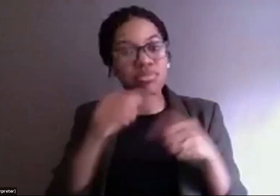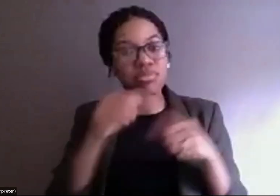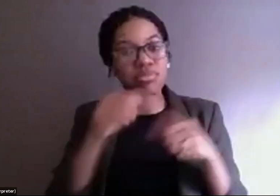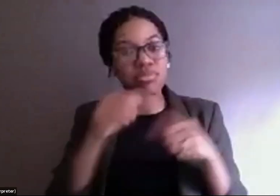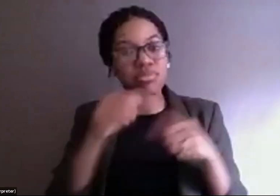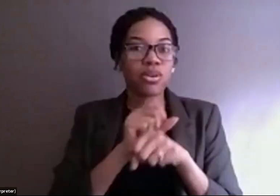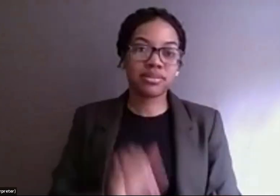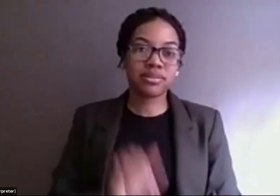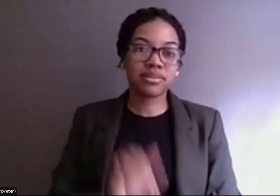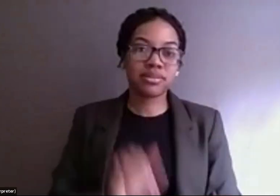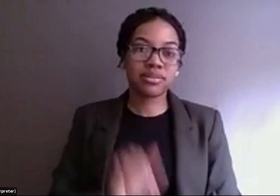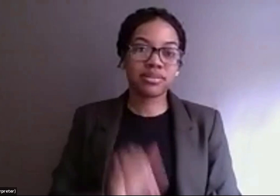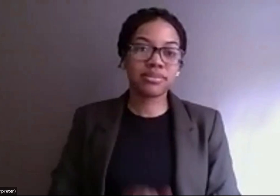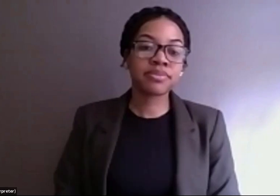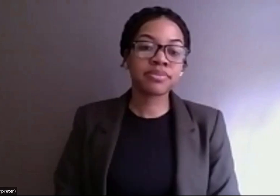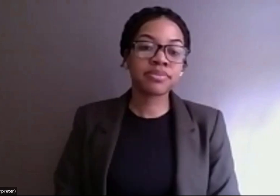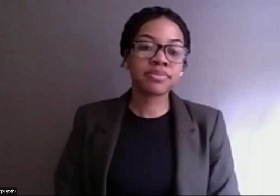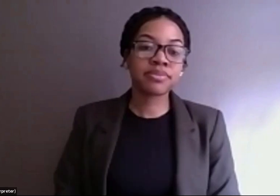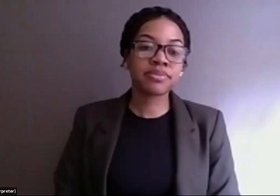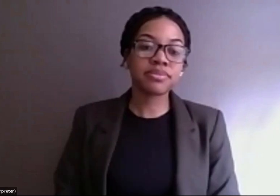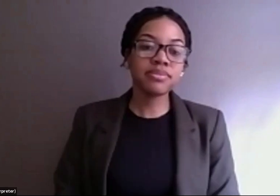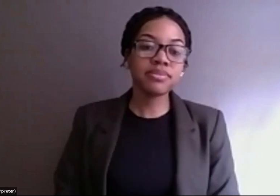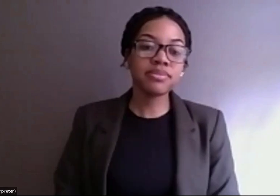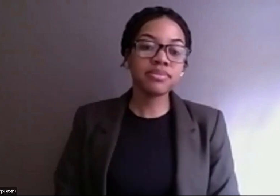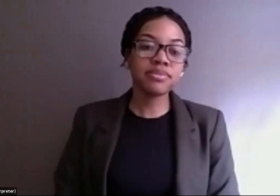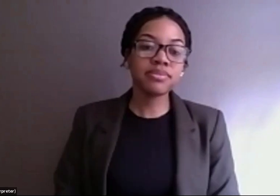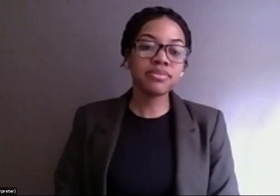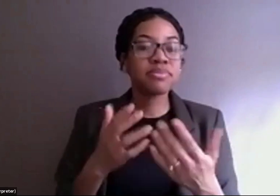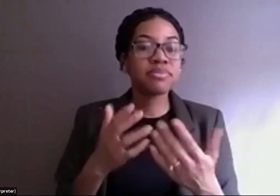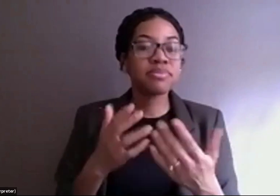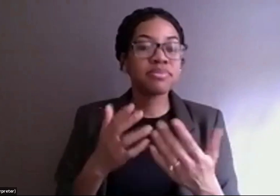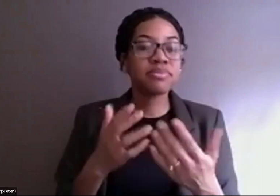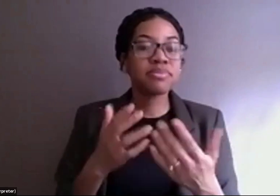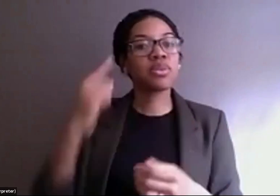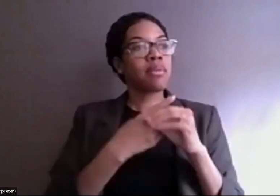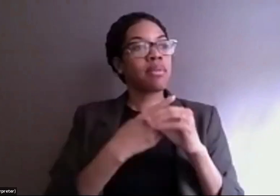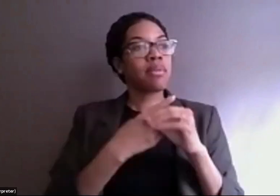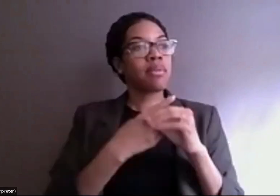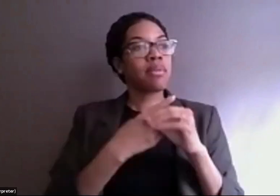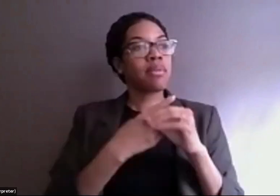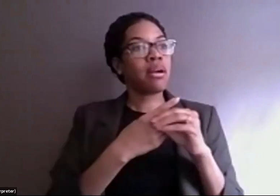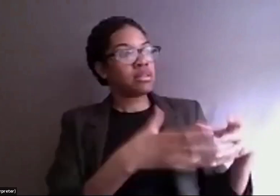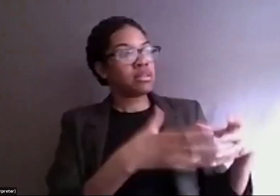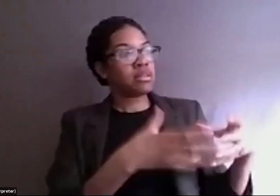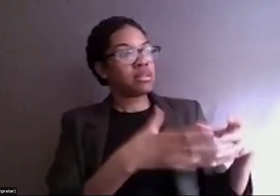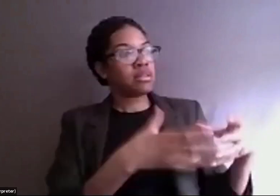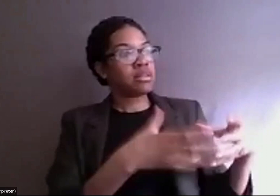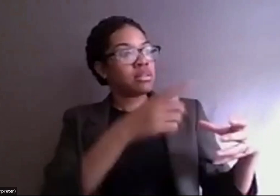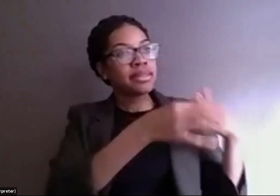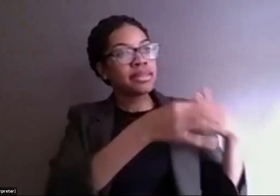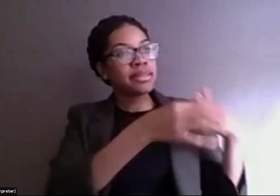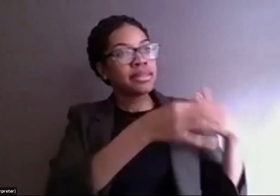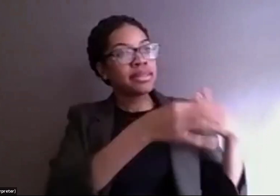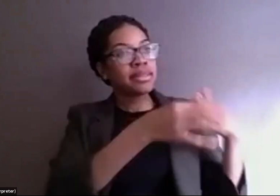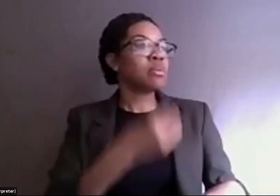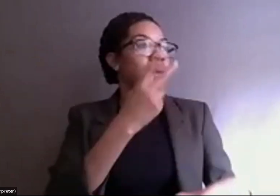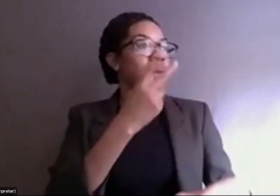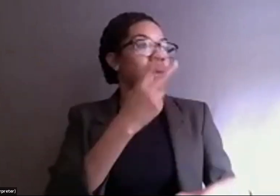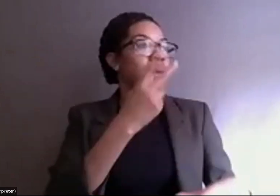understanding that change is not made by a majority, it's made by the minority. There are a couple other things we have